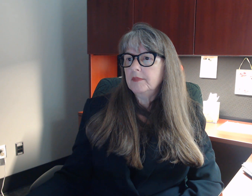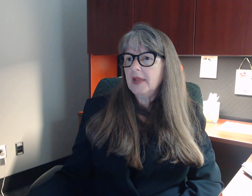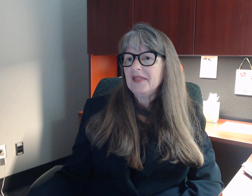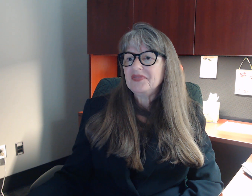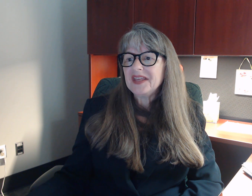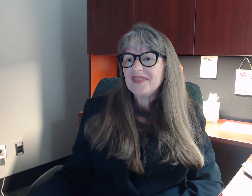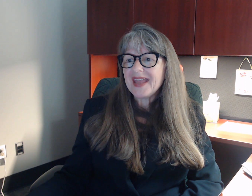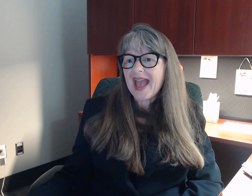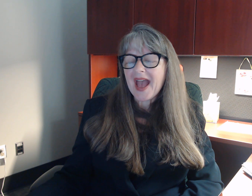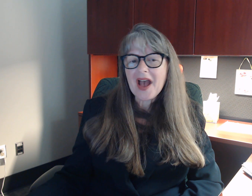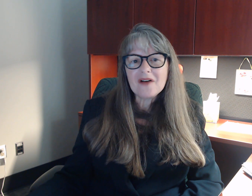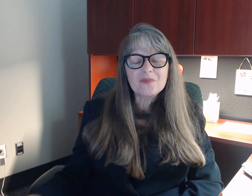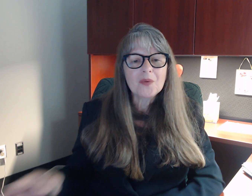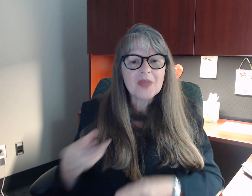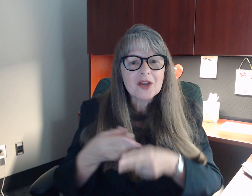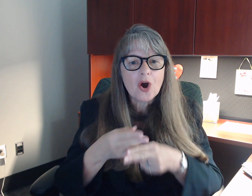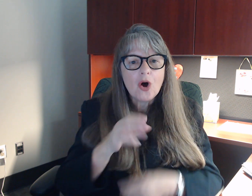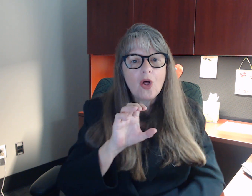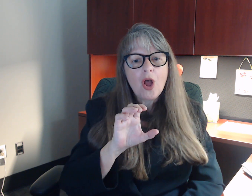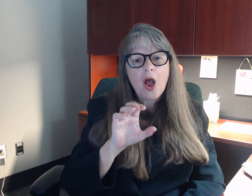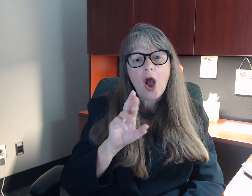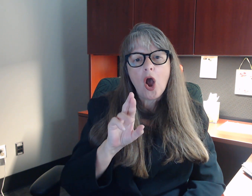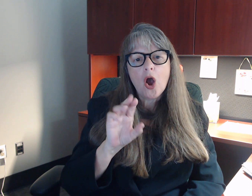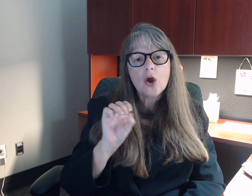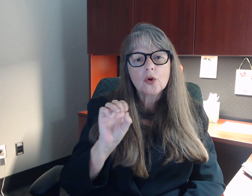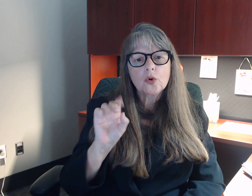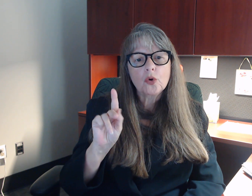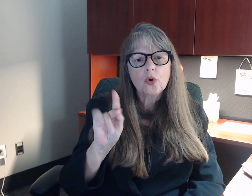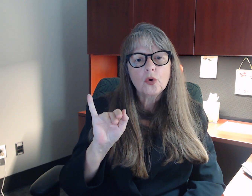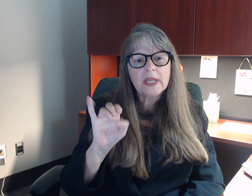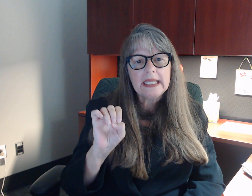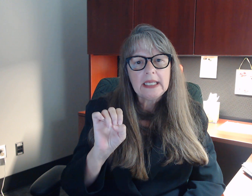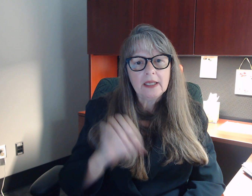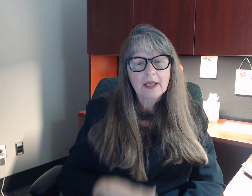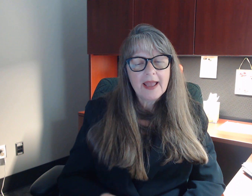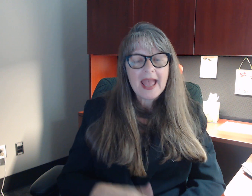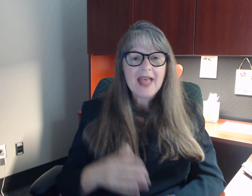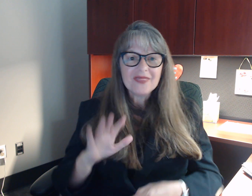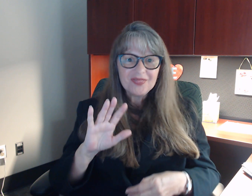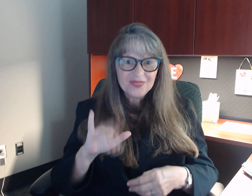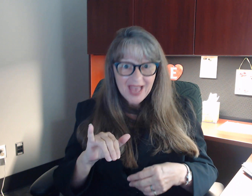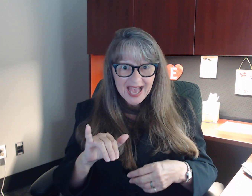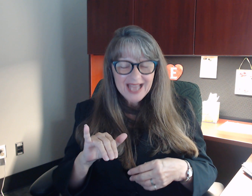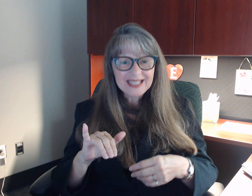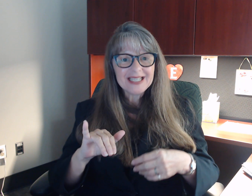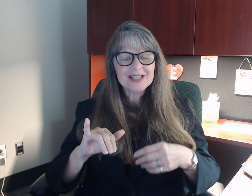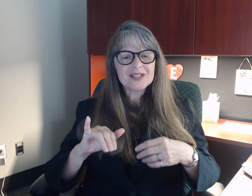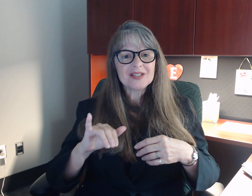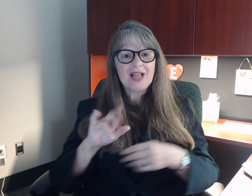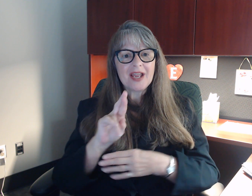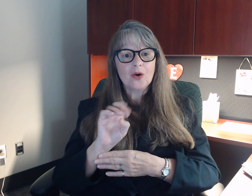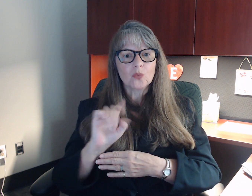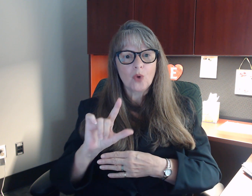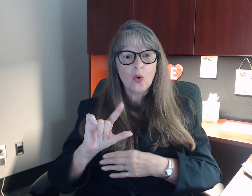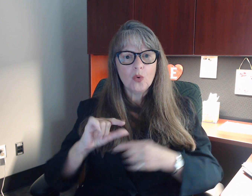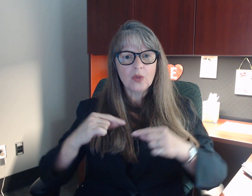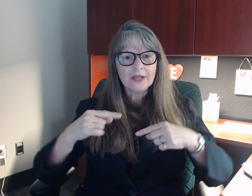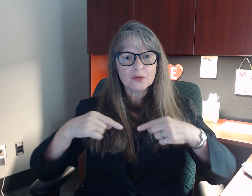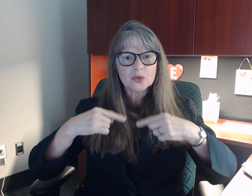And then they have what they call a cookie. And that is like a roll, like those